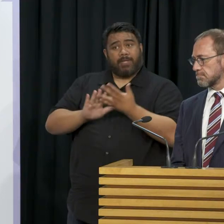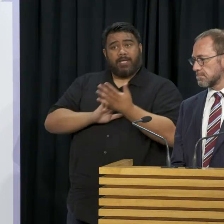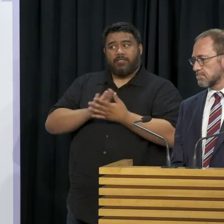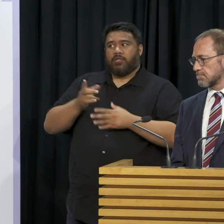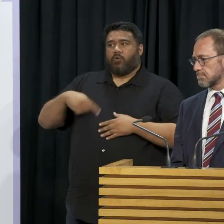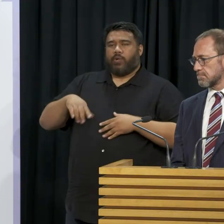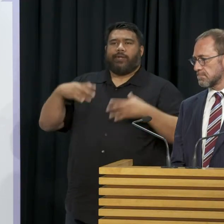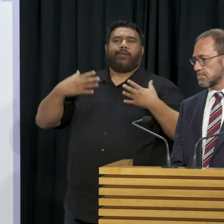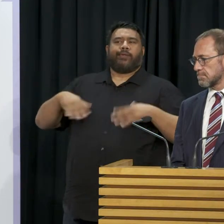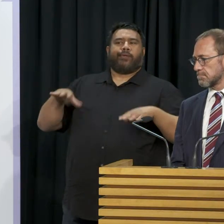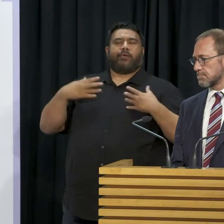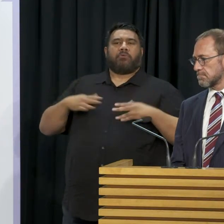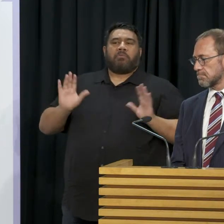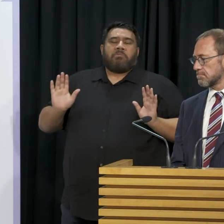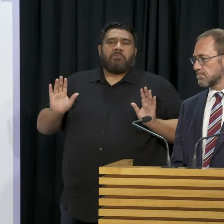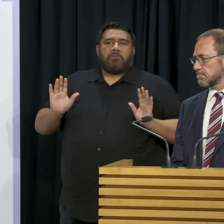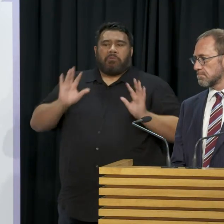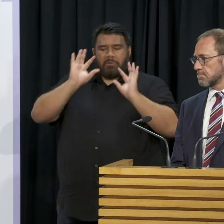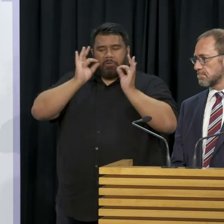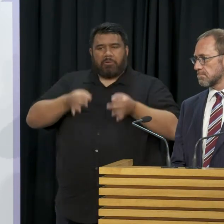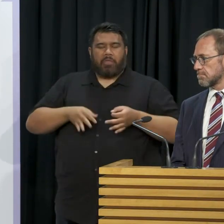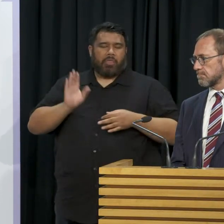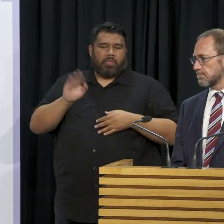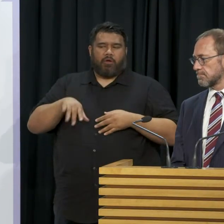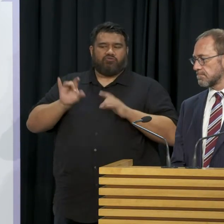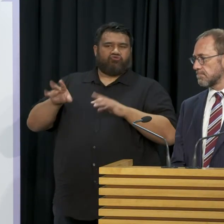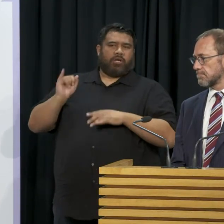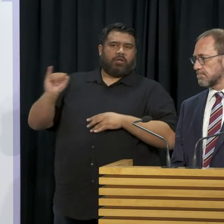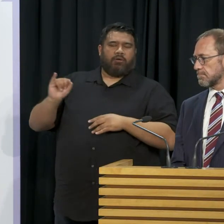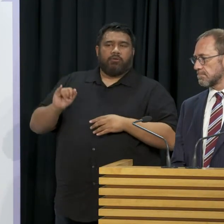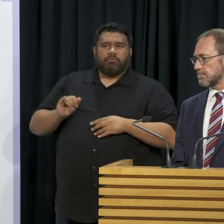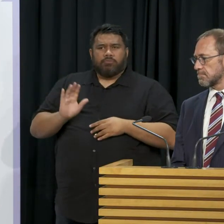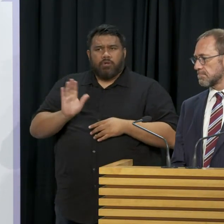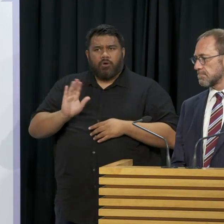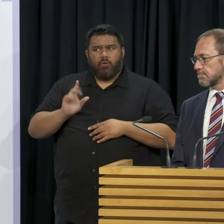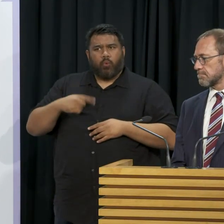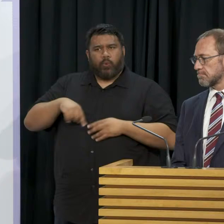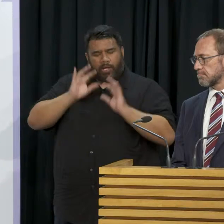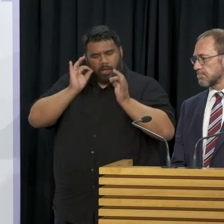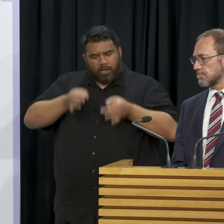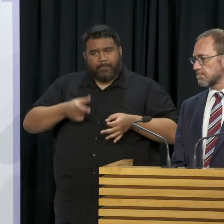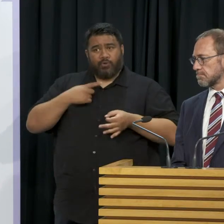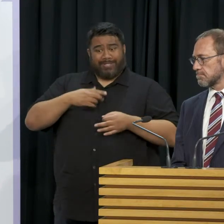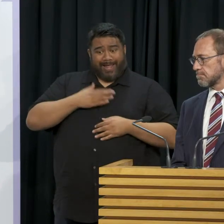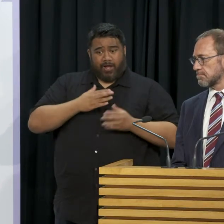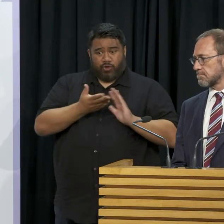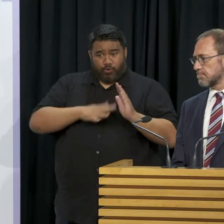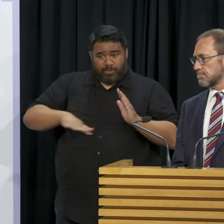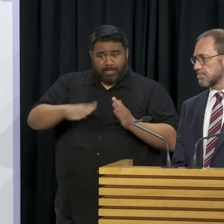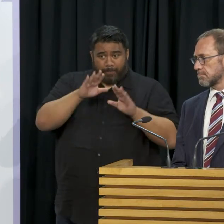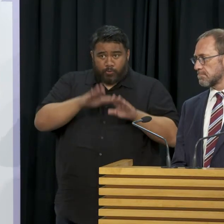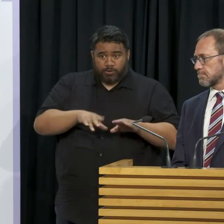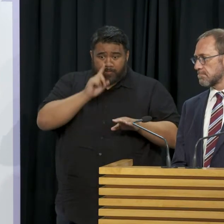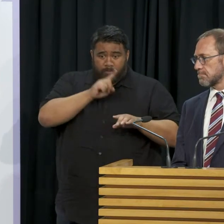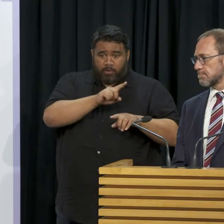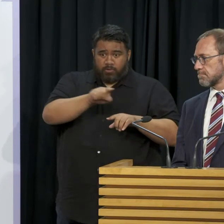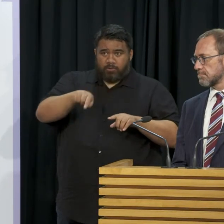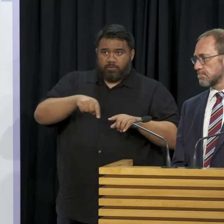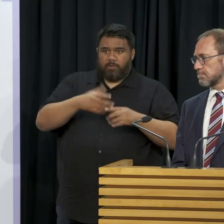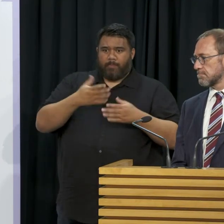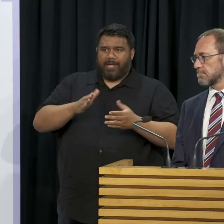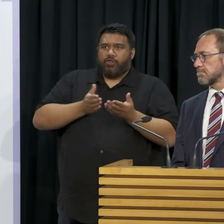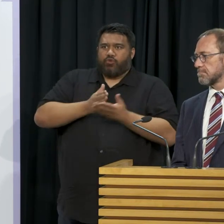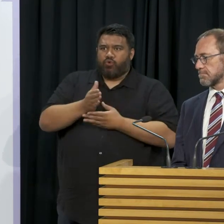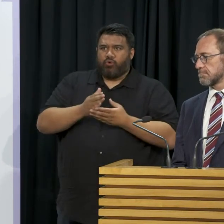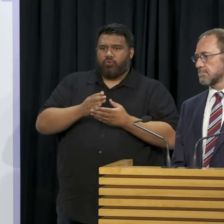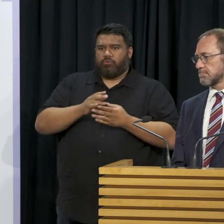have a responsibility to take a look at ourselves. We did, because members of our Muslim community were experiencing some pretty horrific racism